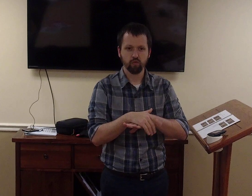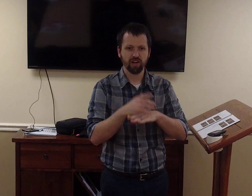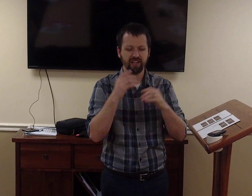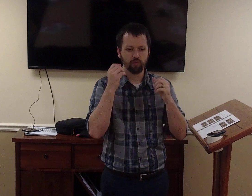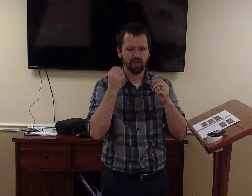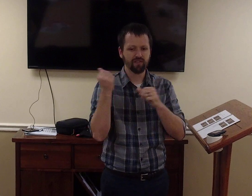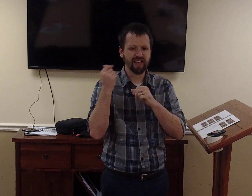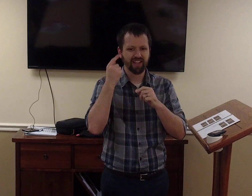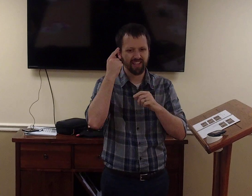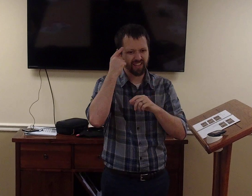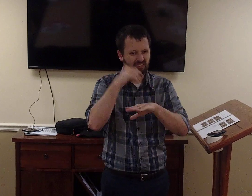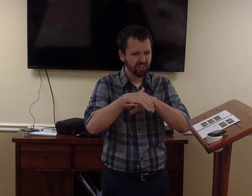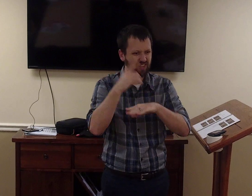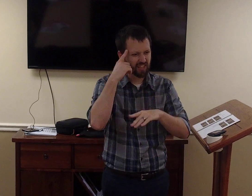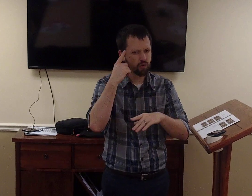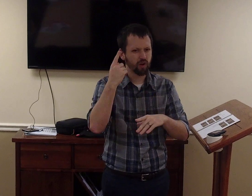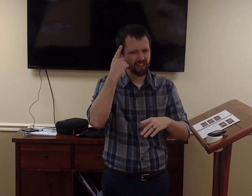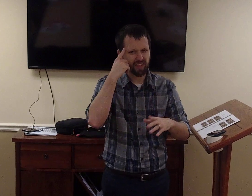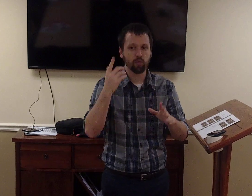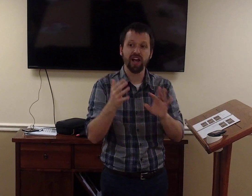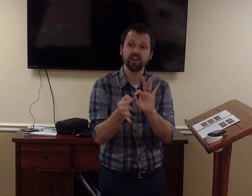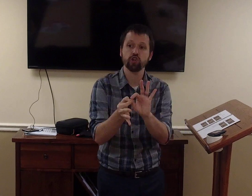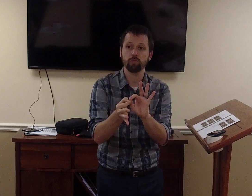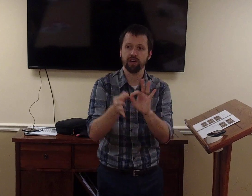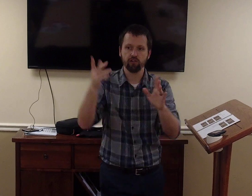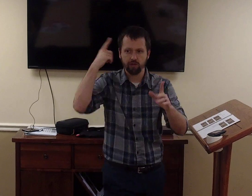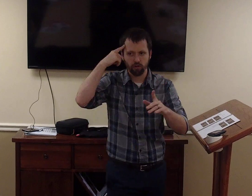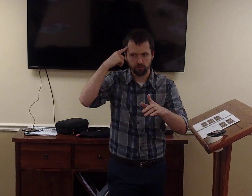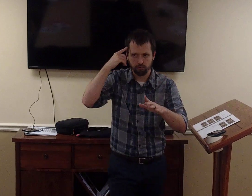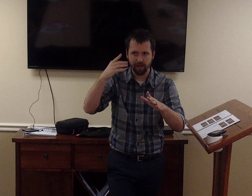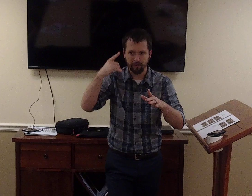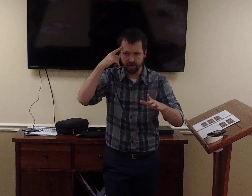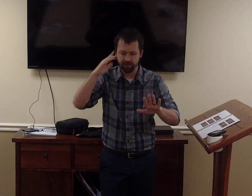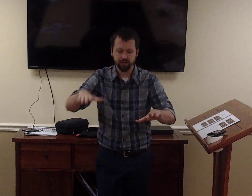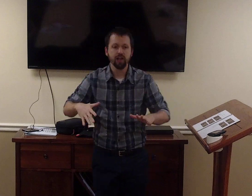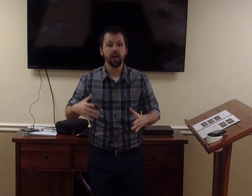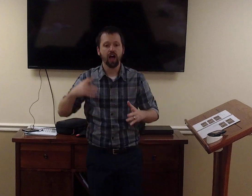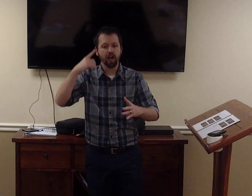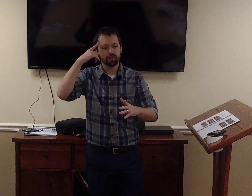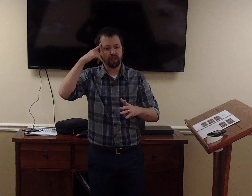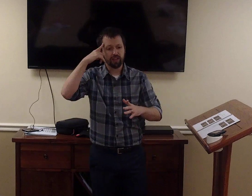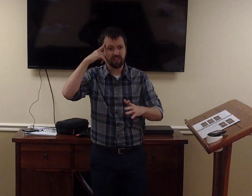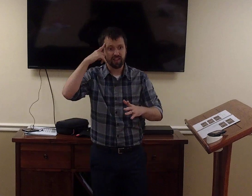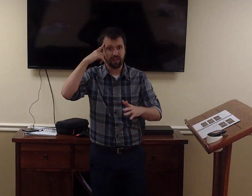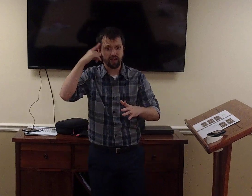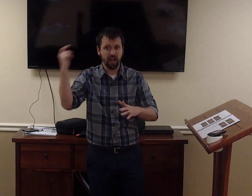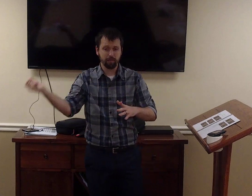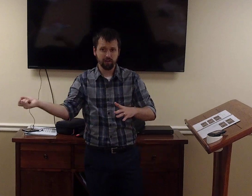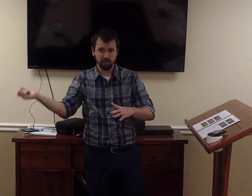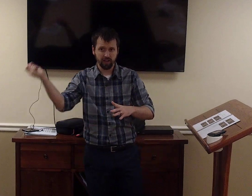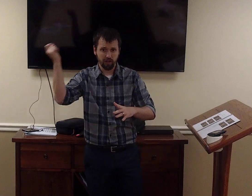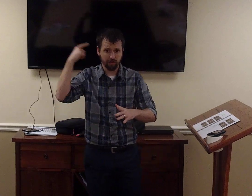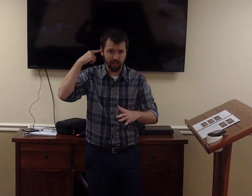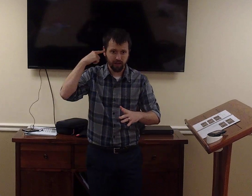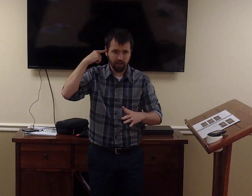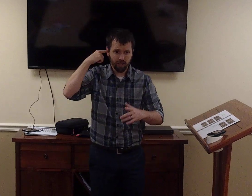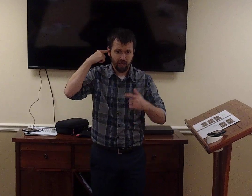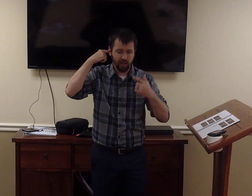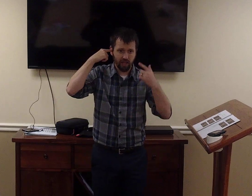want to get rid of that English thinking. You want to think, when I interpret, here's what goes through my mind. I'm thinking, I'm hearing it come in, and in